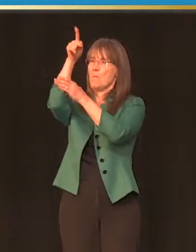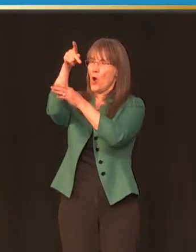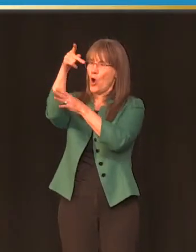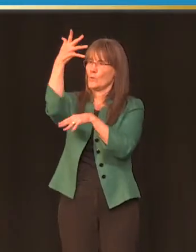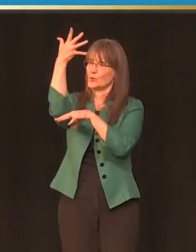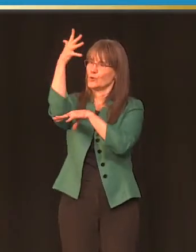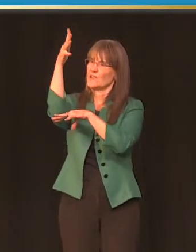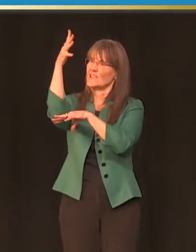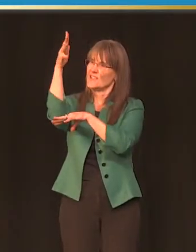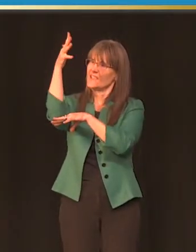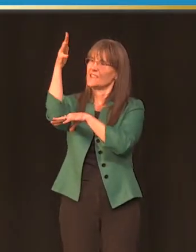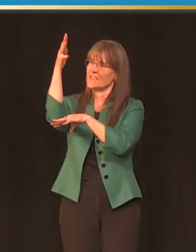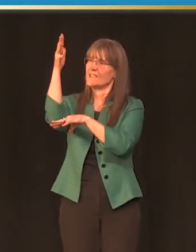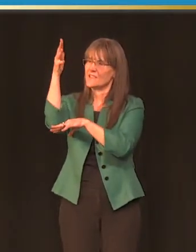So be like the palm tree.